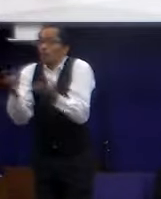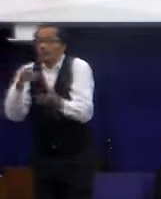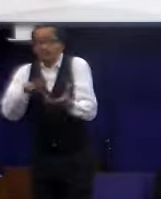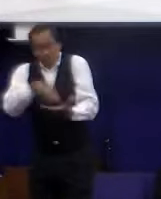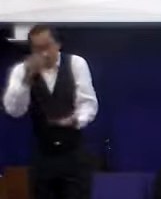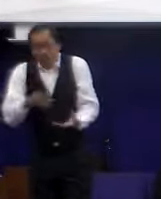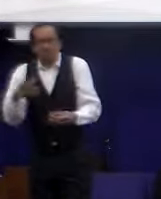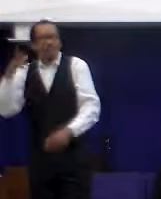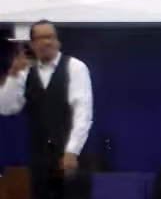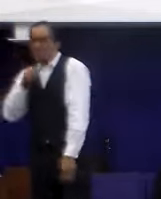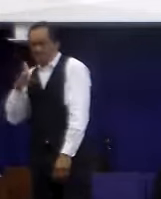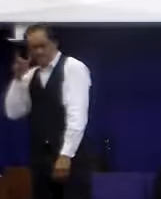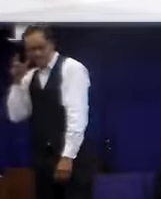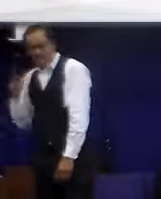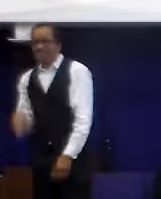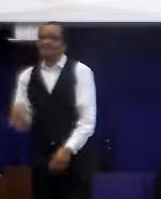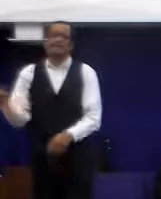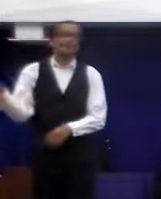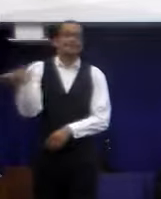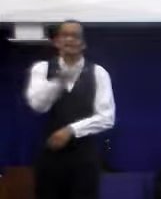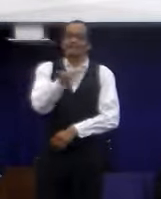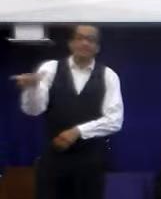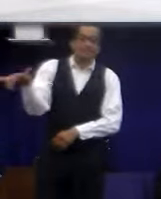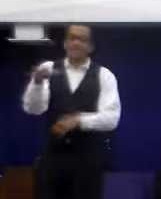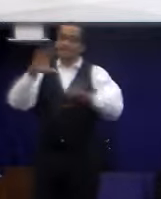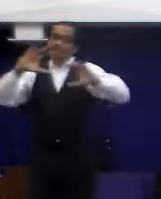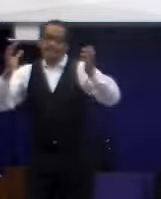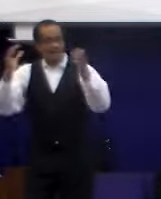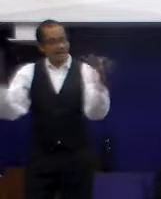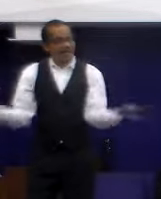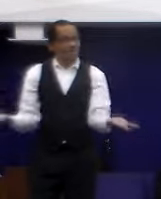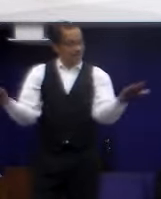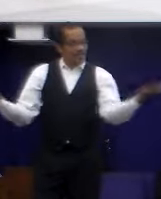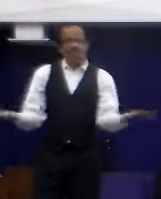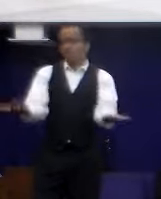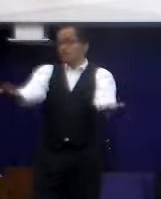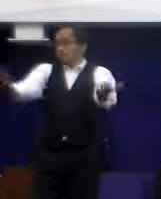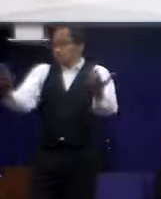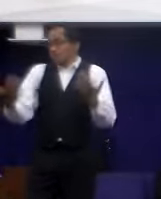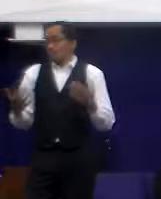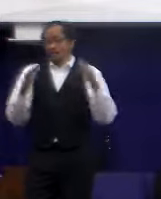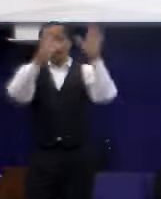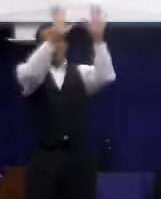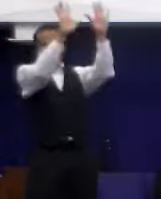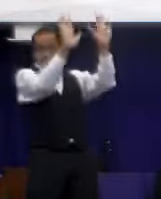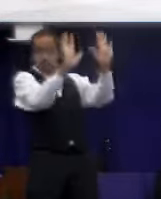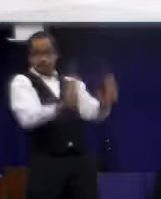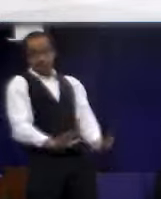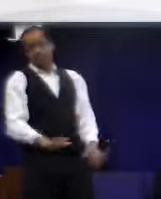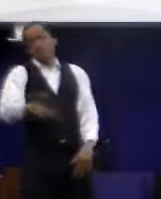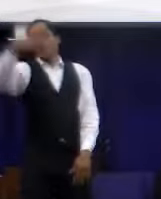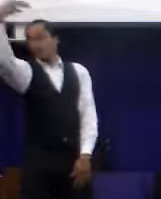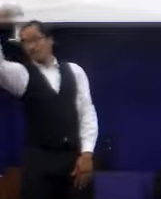this set right here is just like a classroom setting. You come here every Sunday, all Thursday night, to stand for